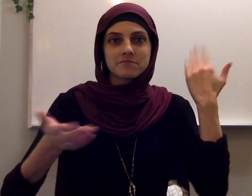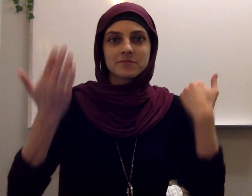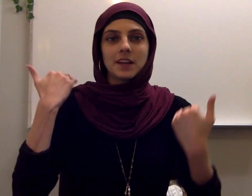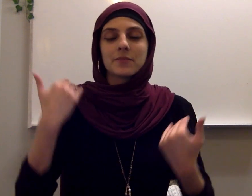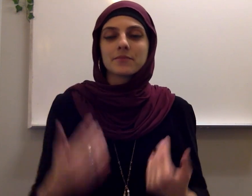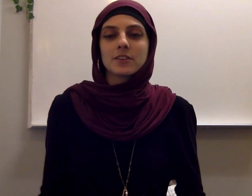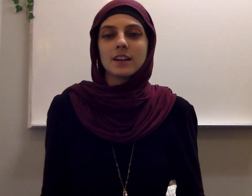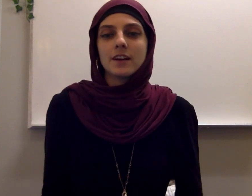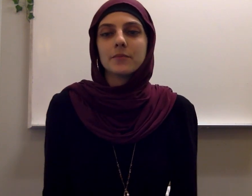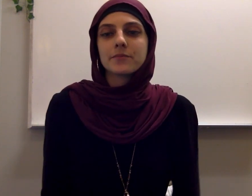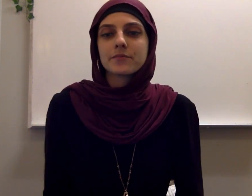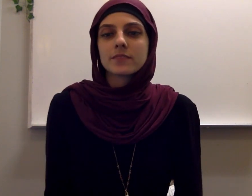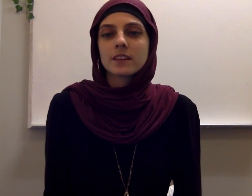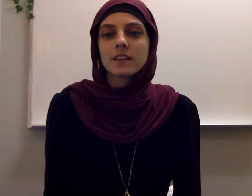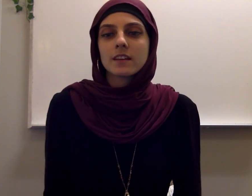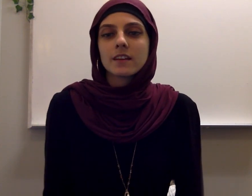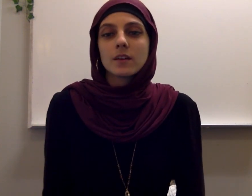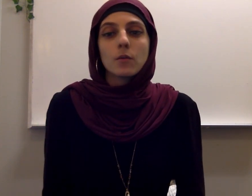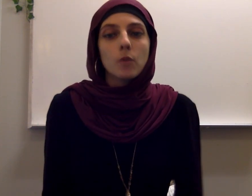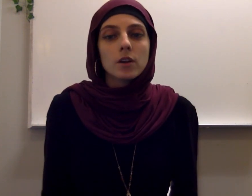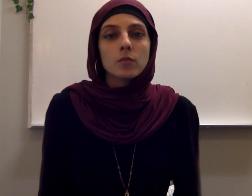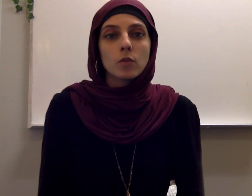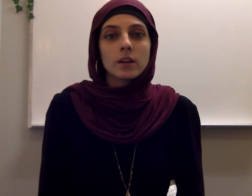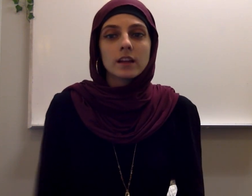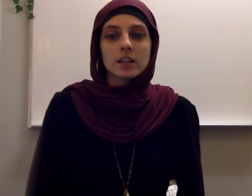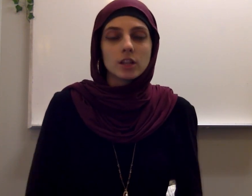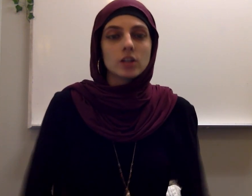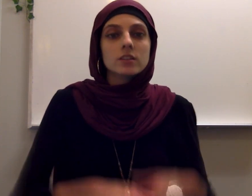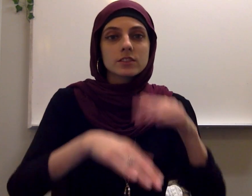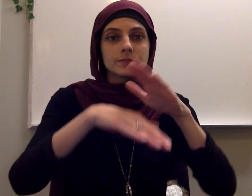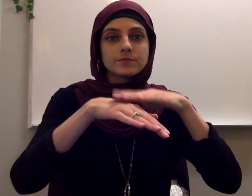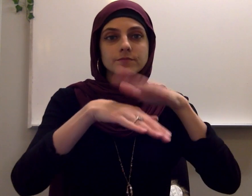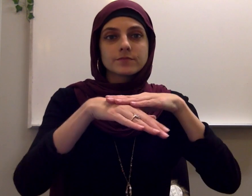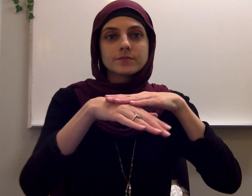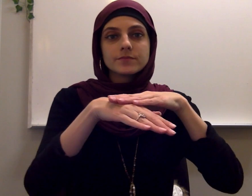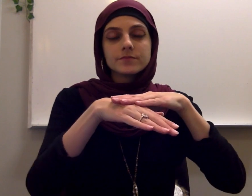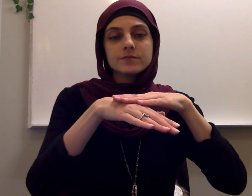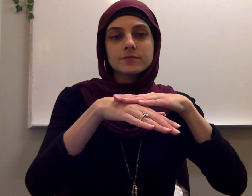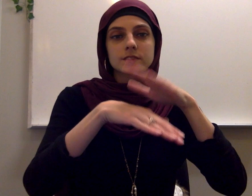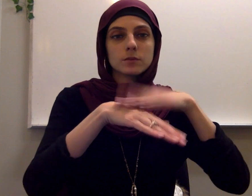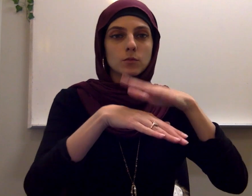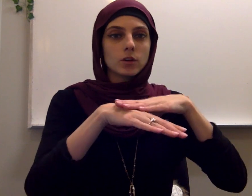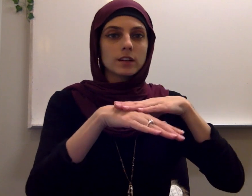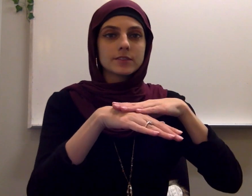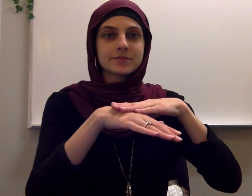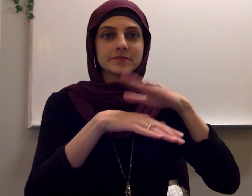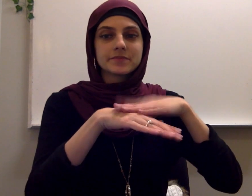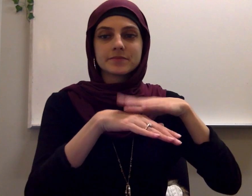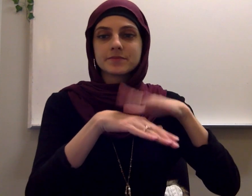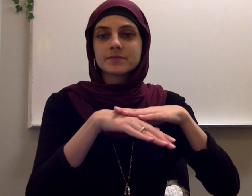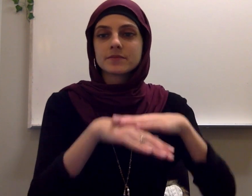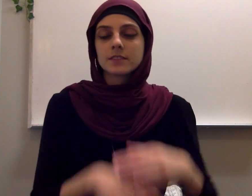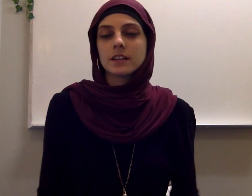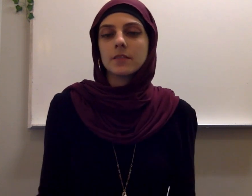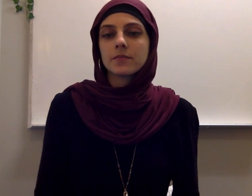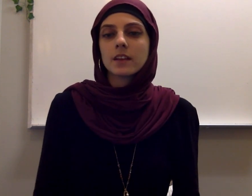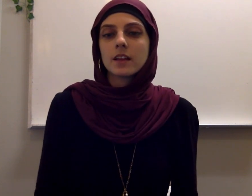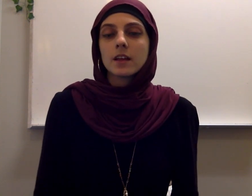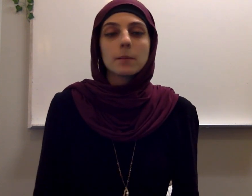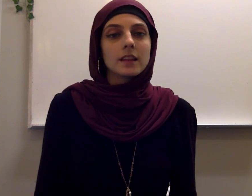Okay, they're getting out. Warn, warning, alert. Warn. Okay. Plan